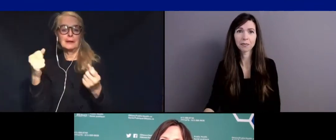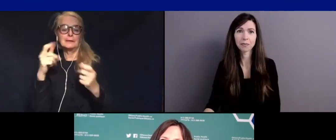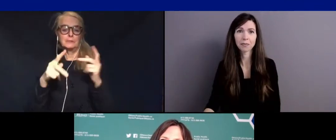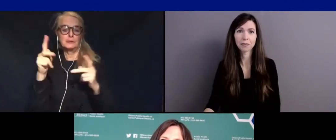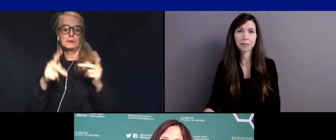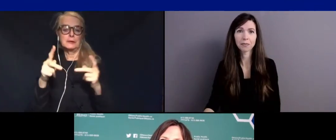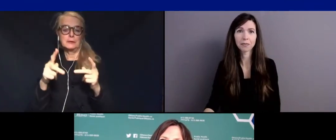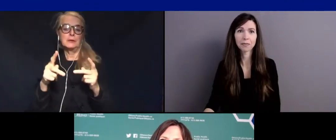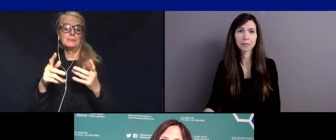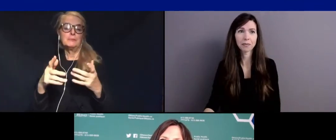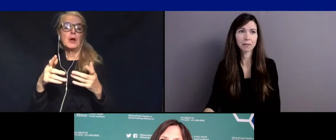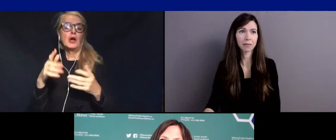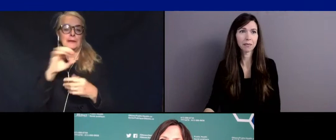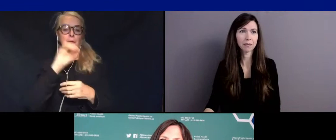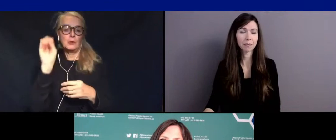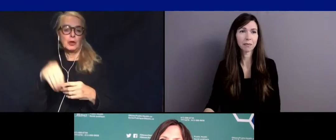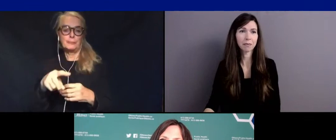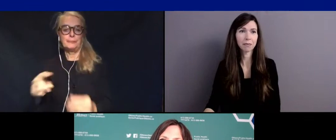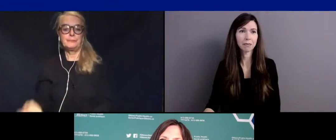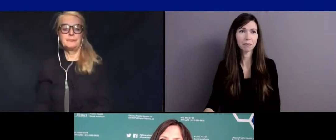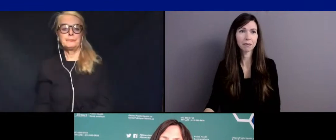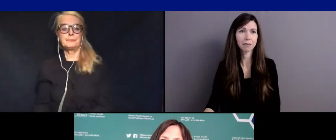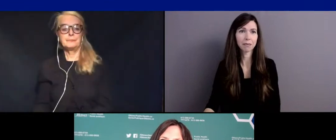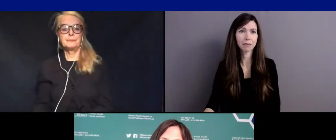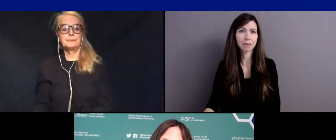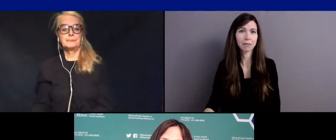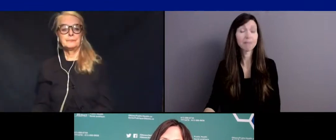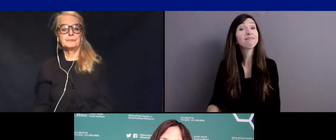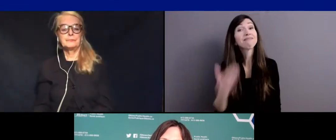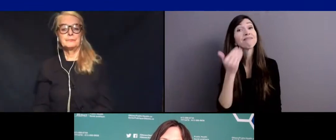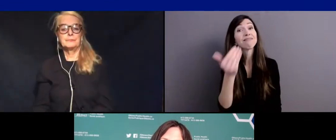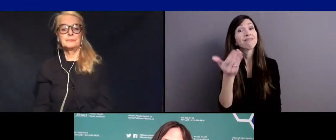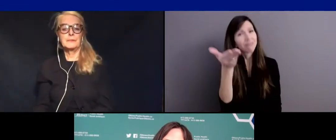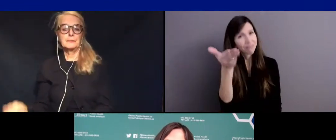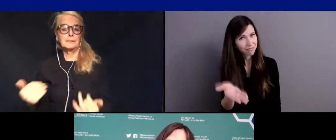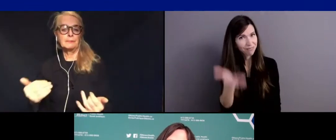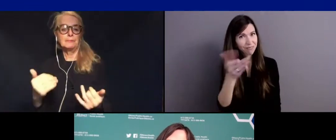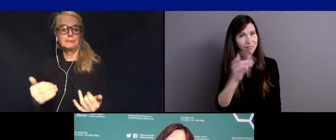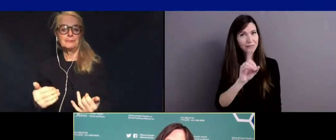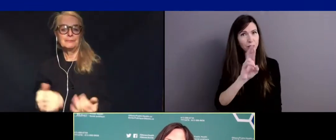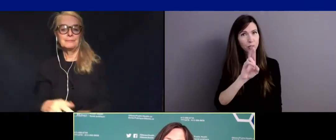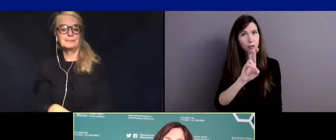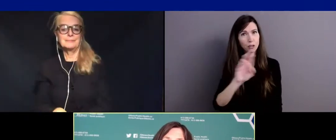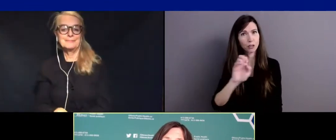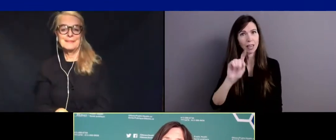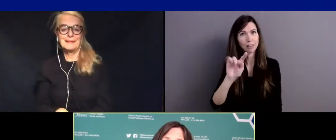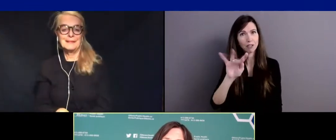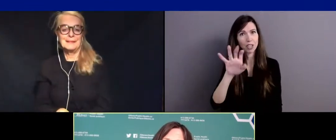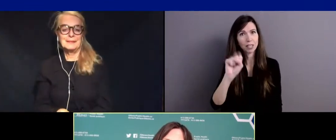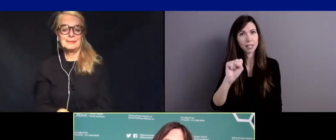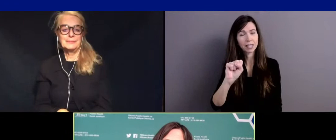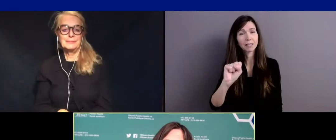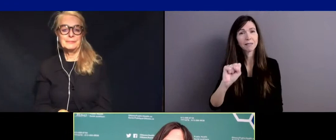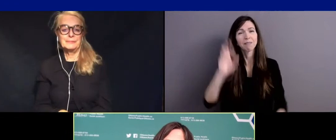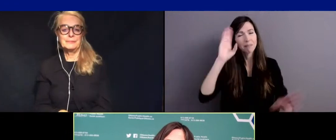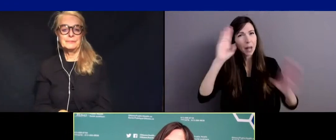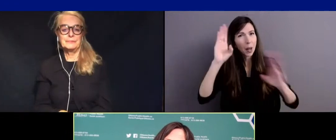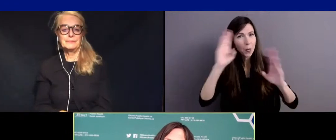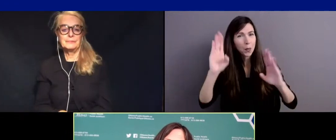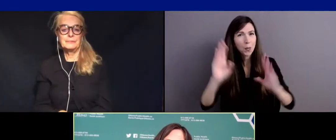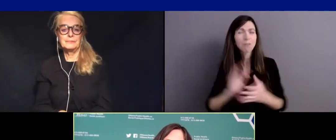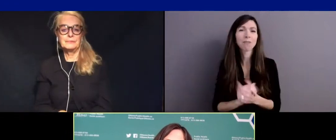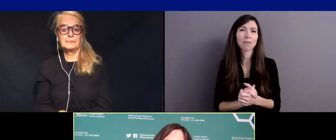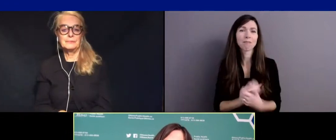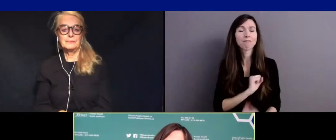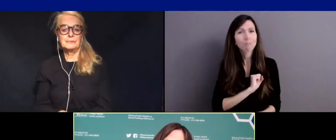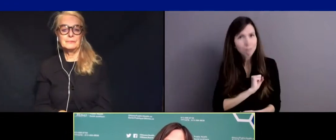passe maintenant la parole au médecin-chef en santé publique. Please go ahead, Dr. Etches. Hello, bonjour, Quay. Before